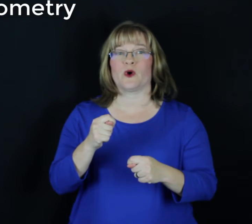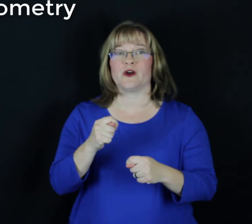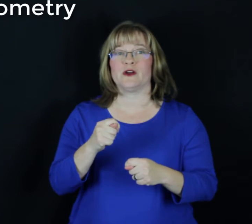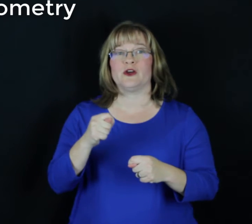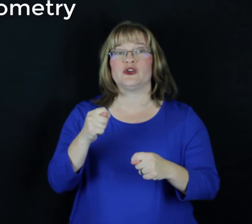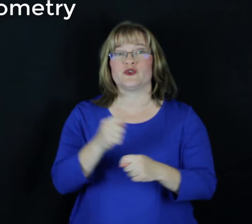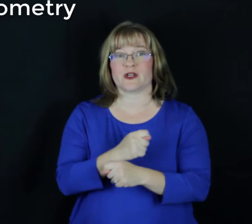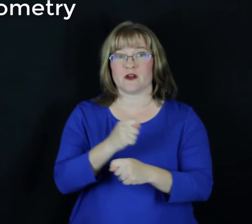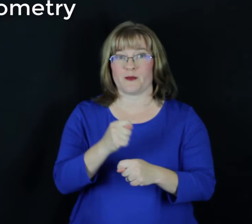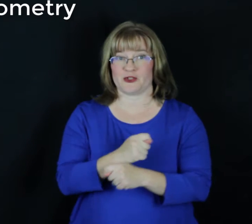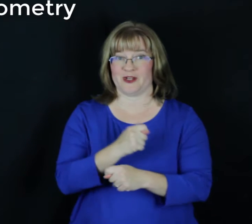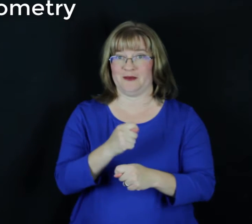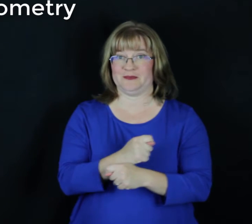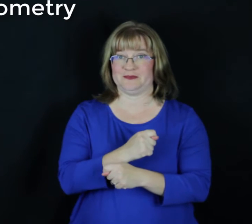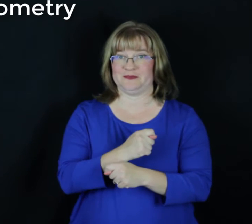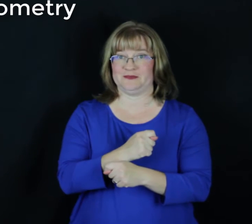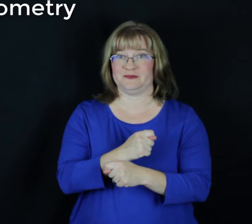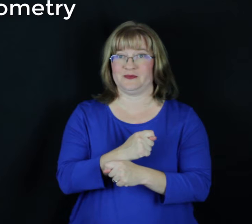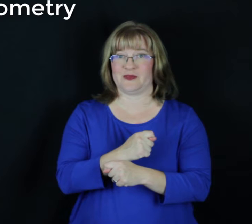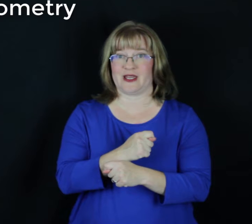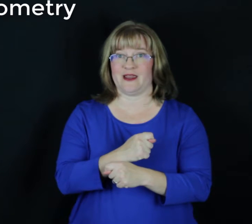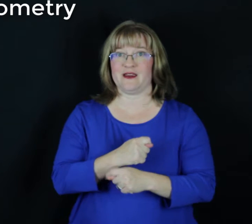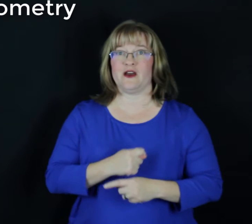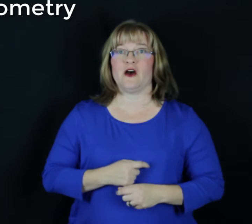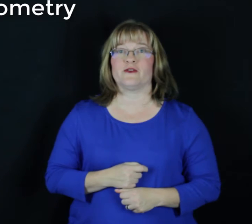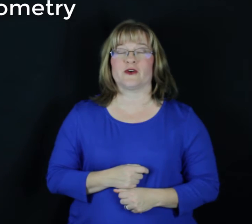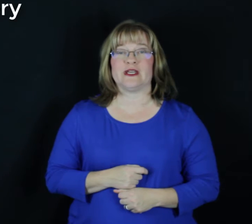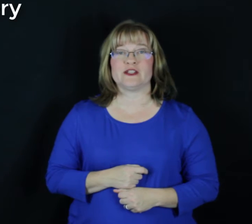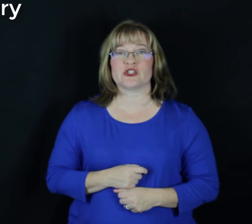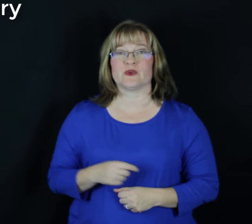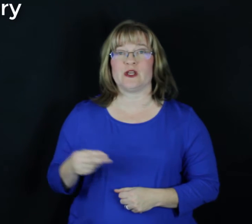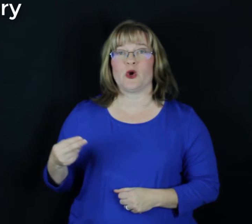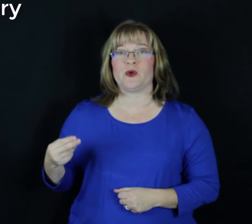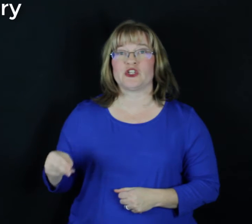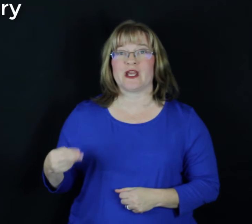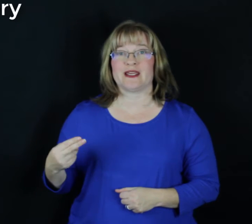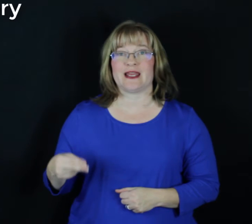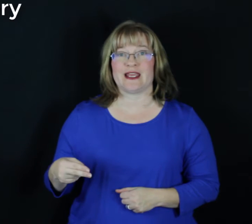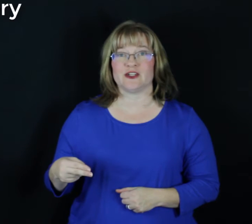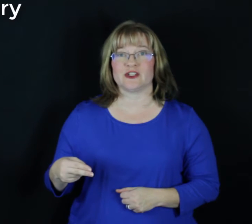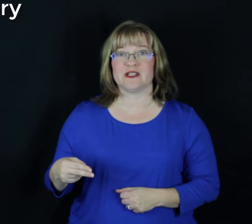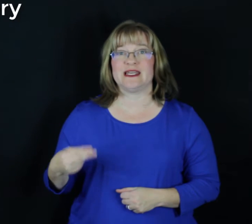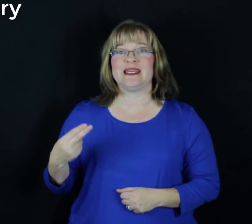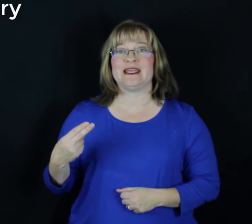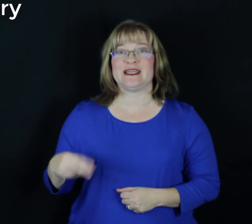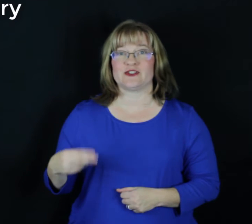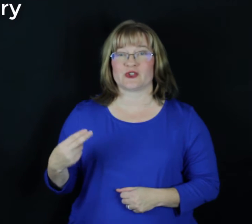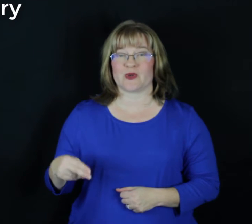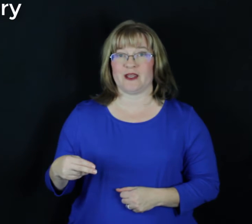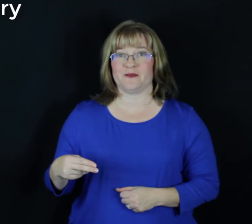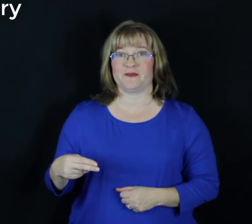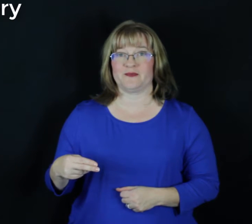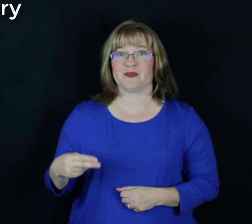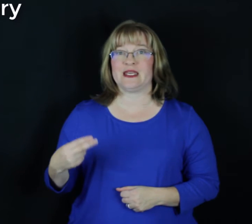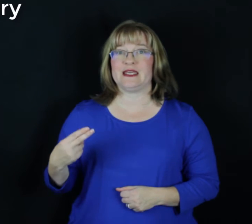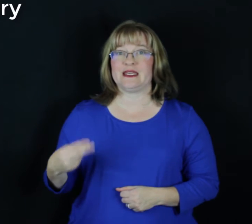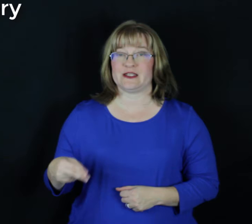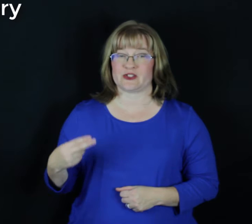for trigonometry. Okay? For history, we shake an H. History.